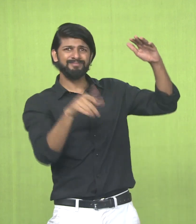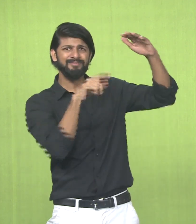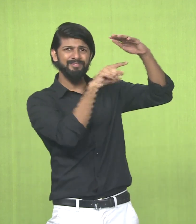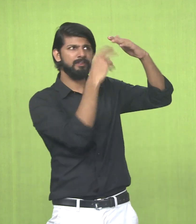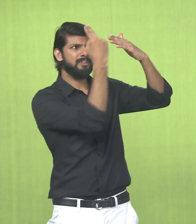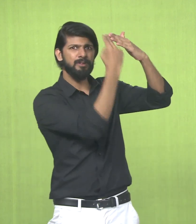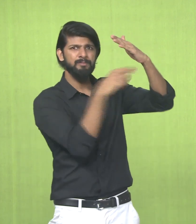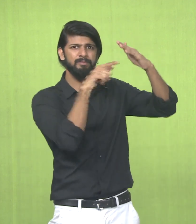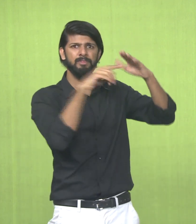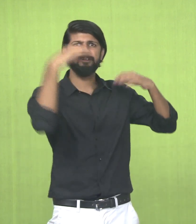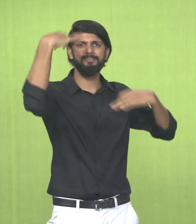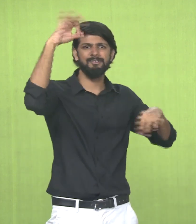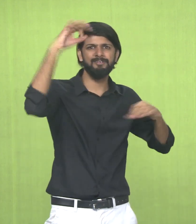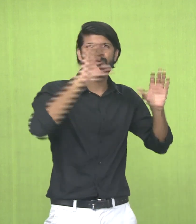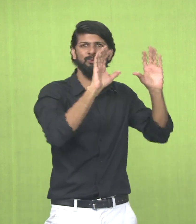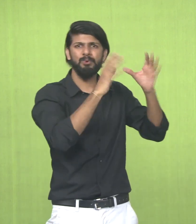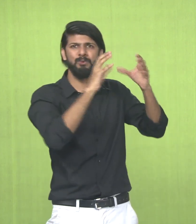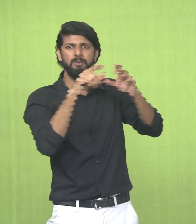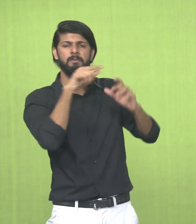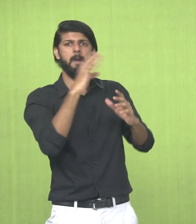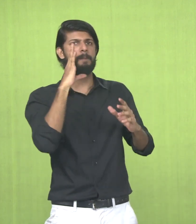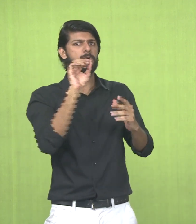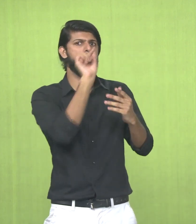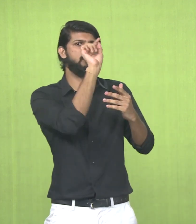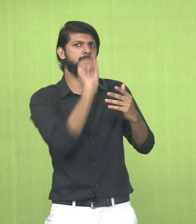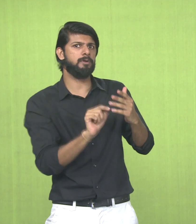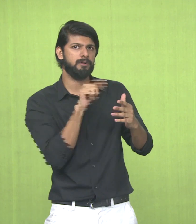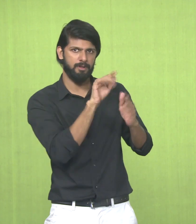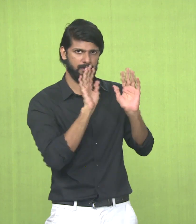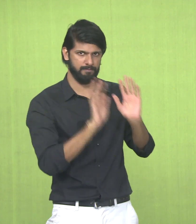Some important features from this painting called Dance Panel.